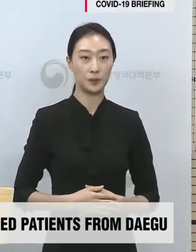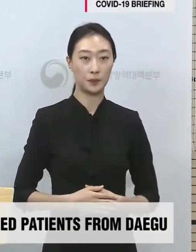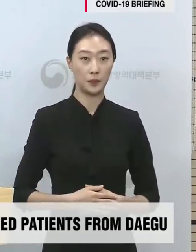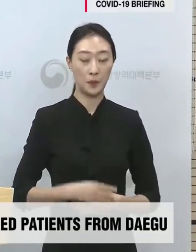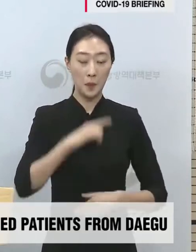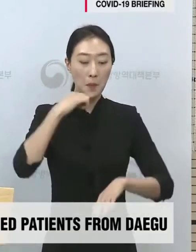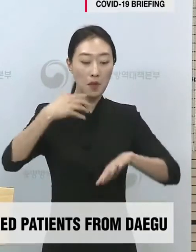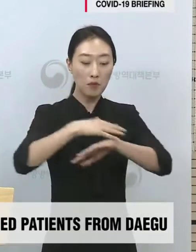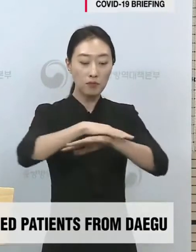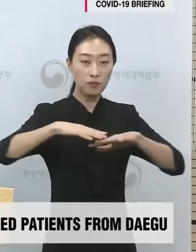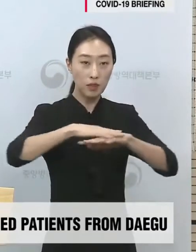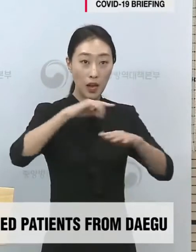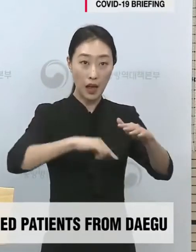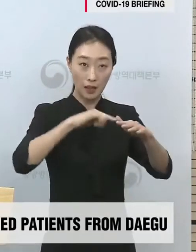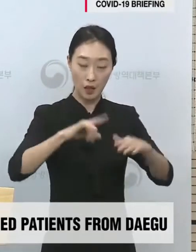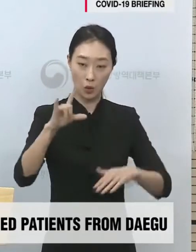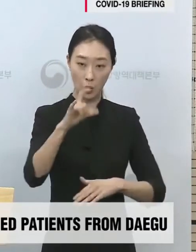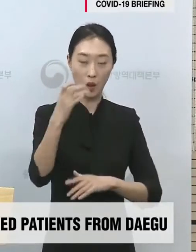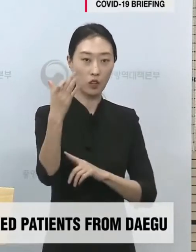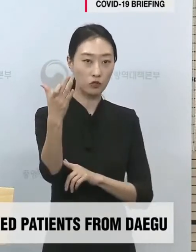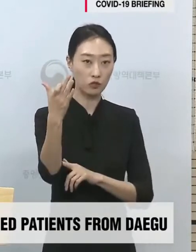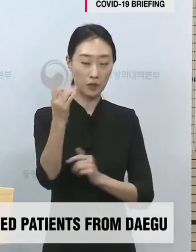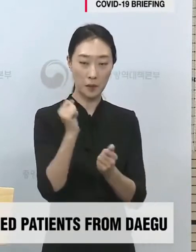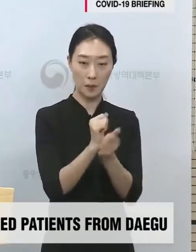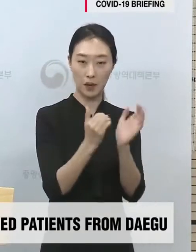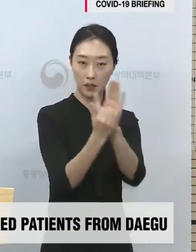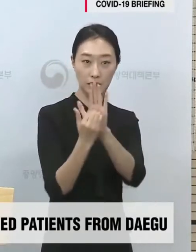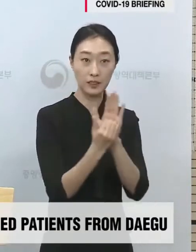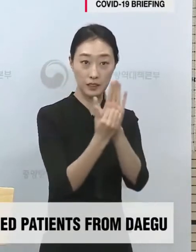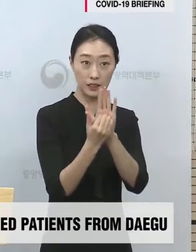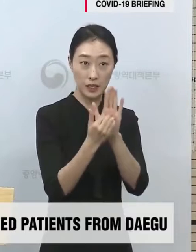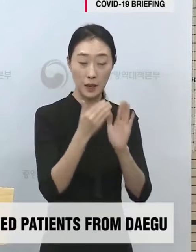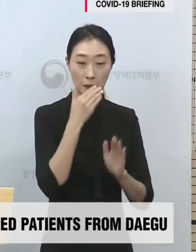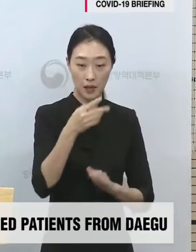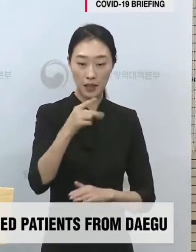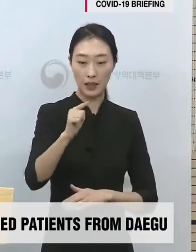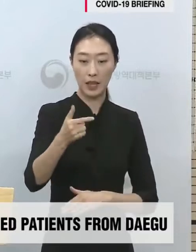COVID-19 cure, treatment, and research,